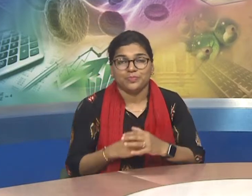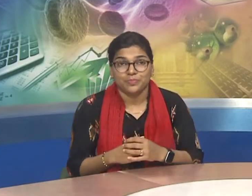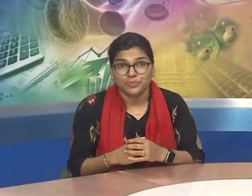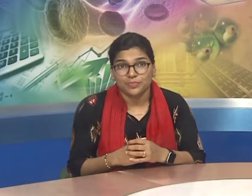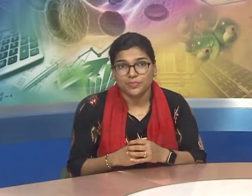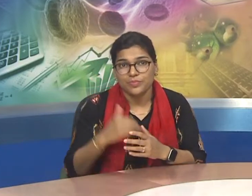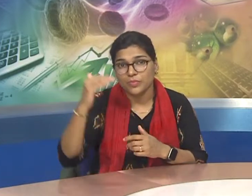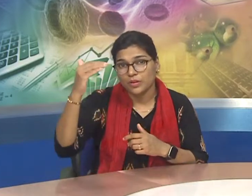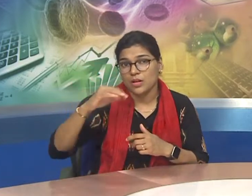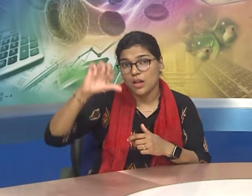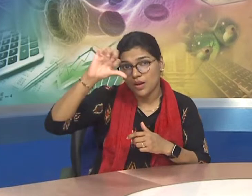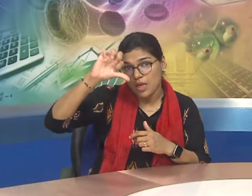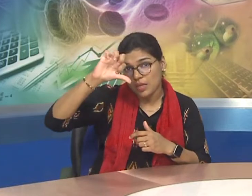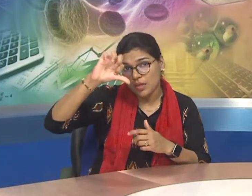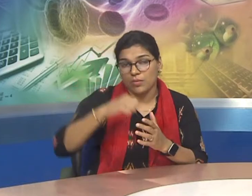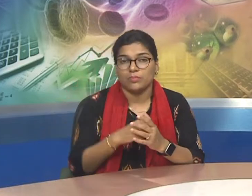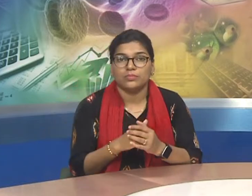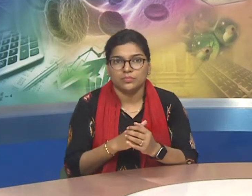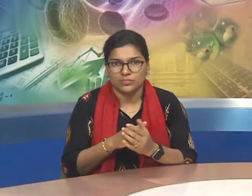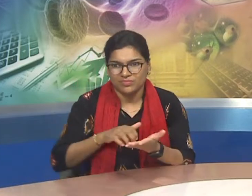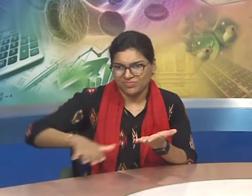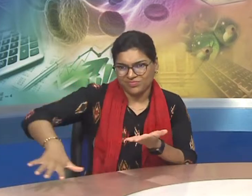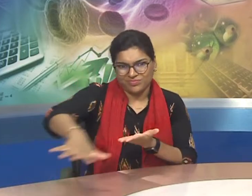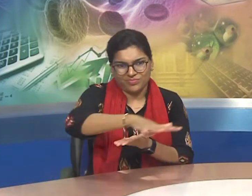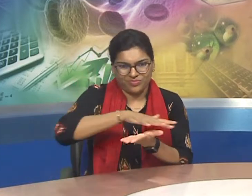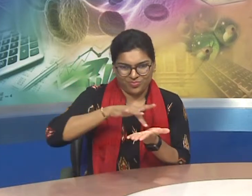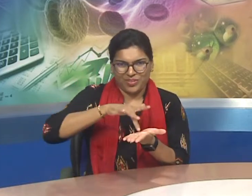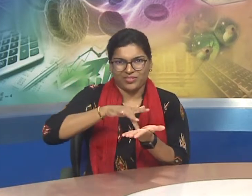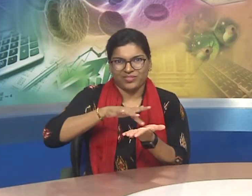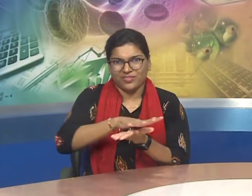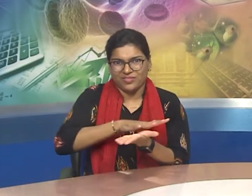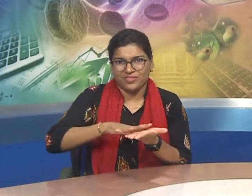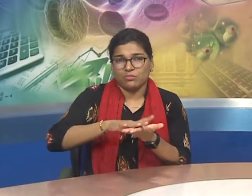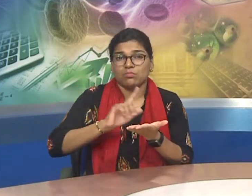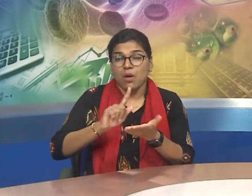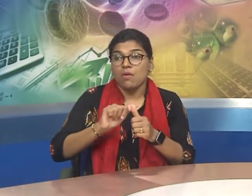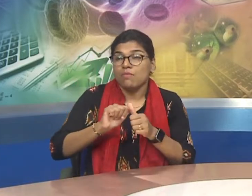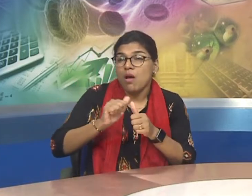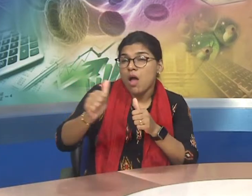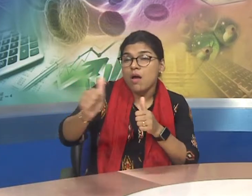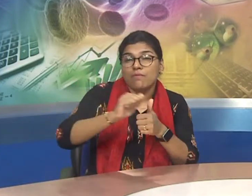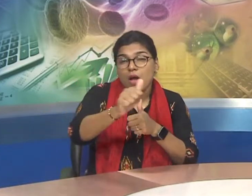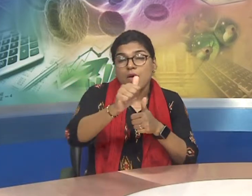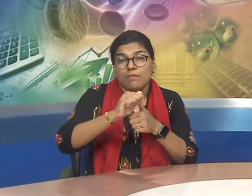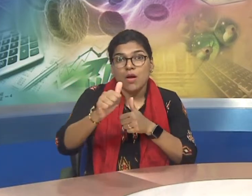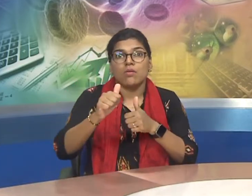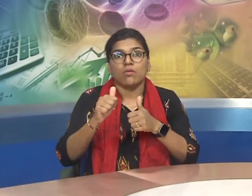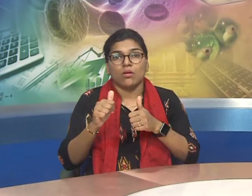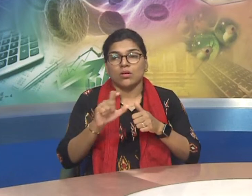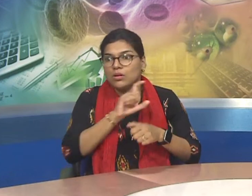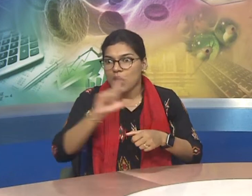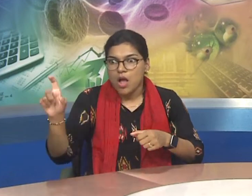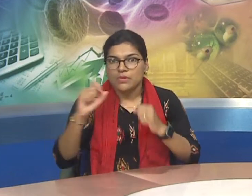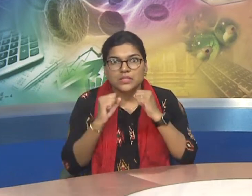library staff. Next, point number 9. Geographical and other barriers to communication.